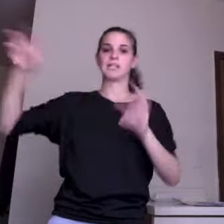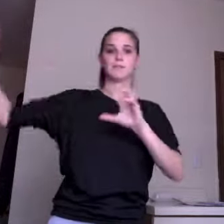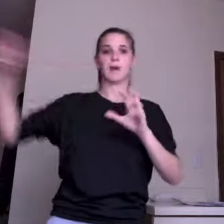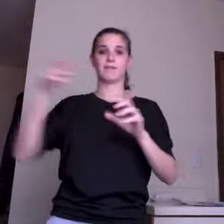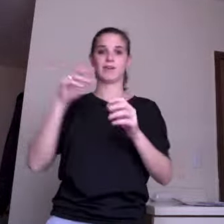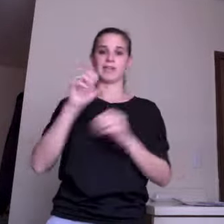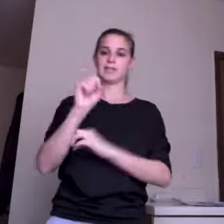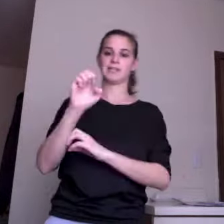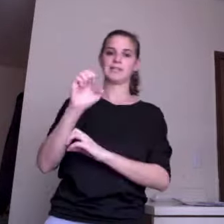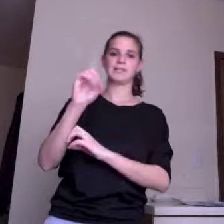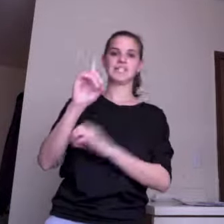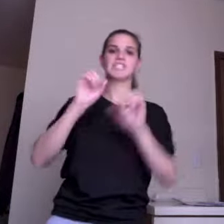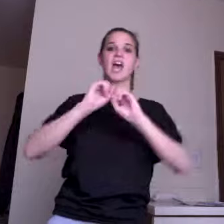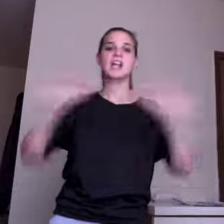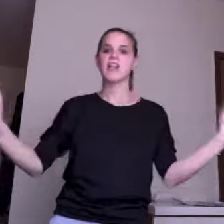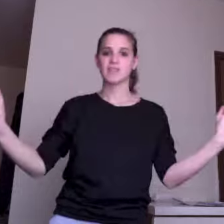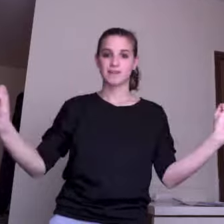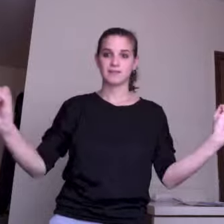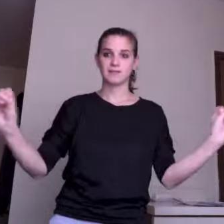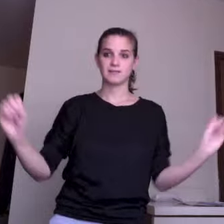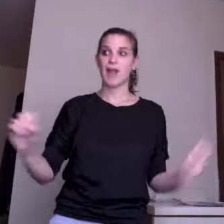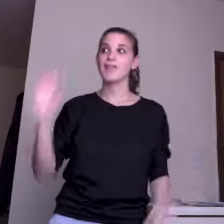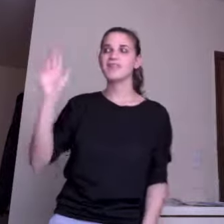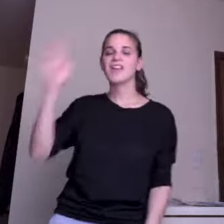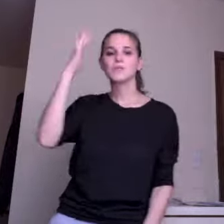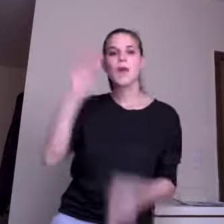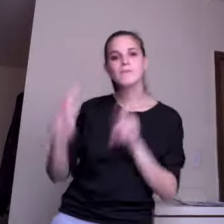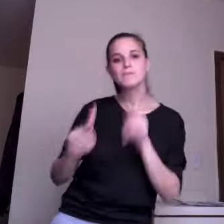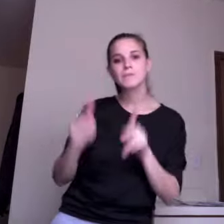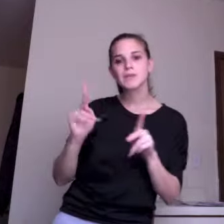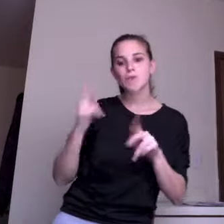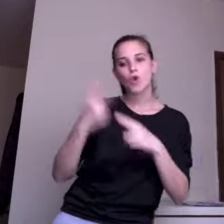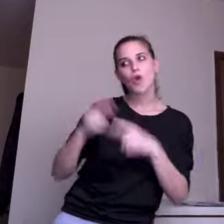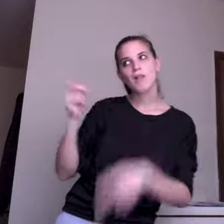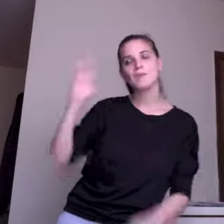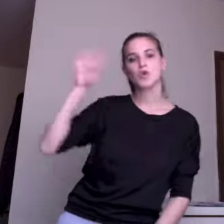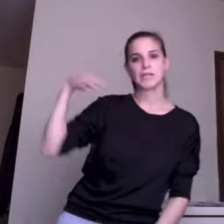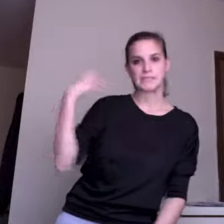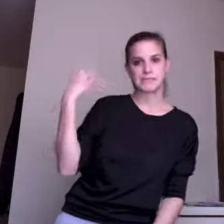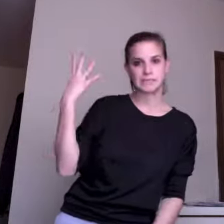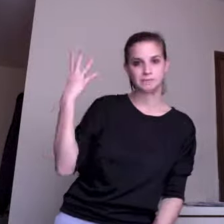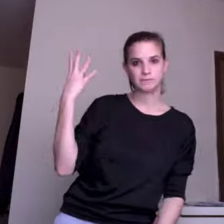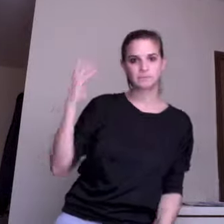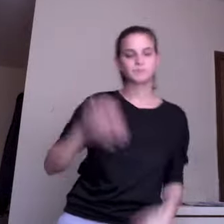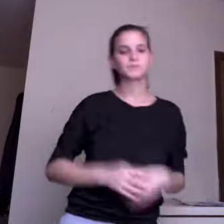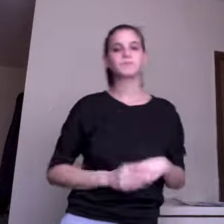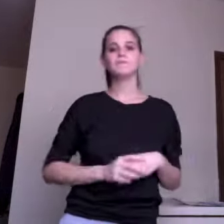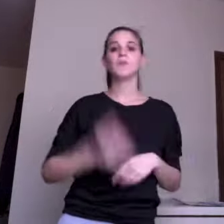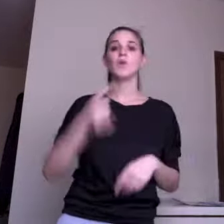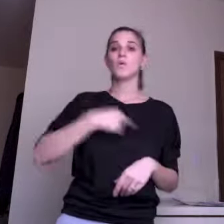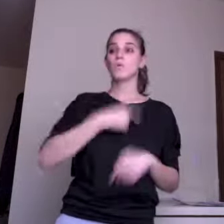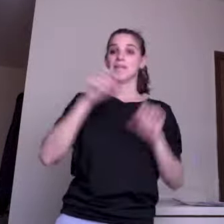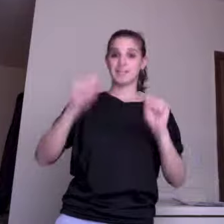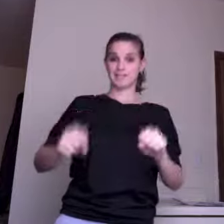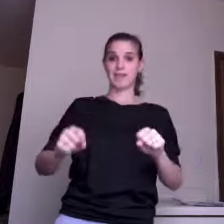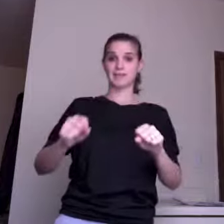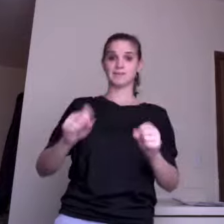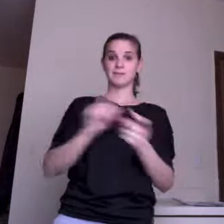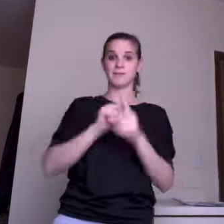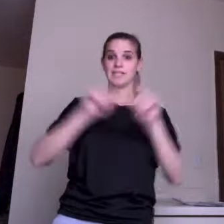system. I want you to know that we can all make a difference by making different choices, by buying our food directly from local farmers